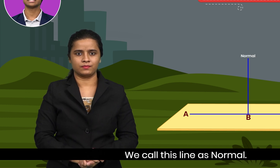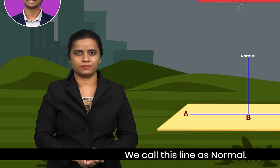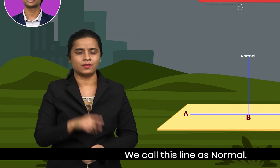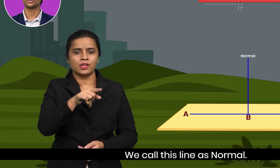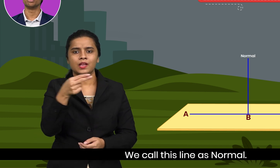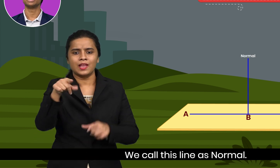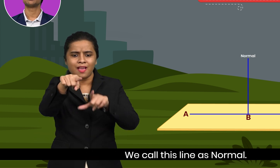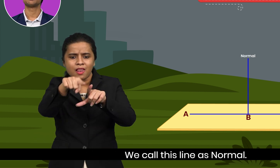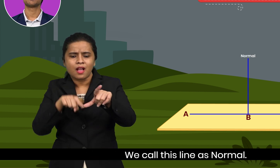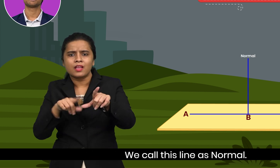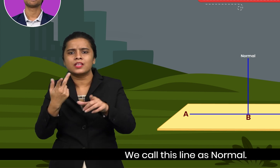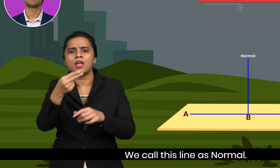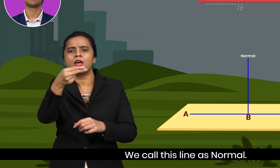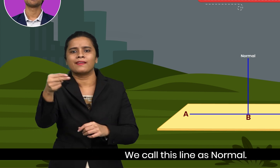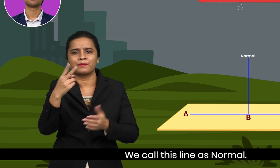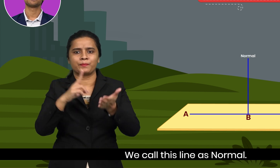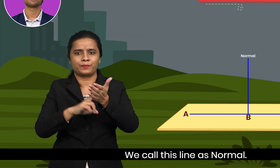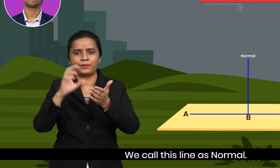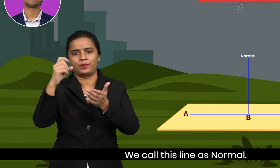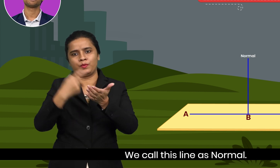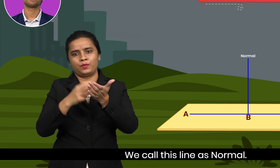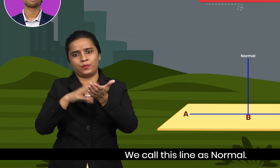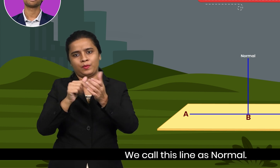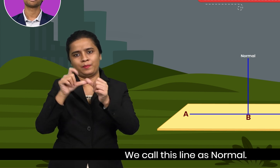We call this line as normal.